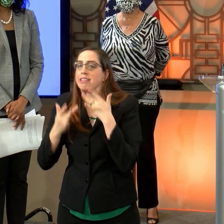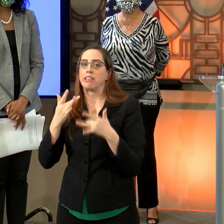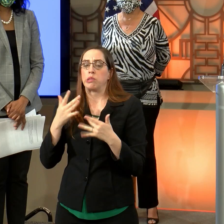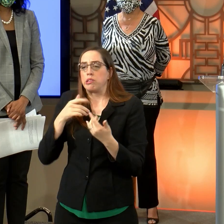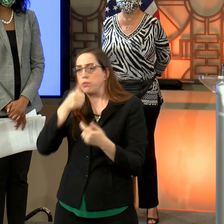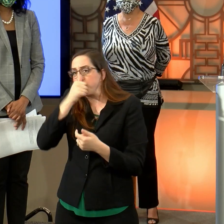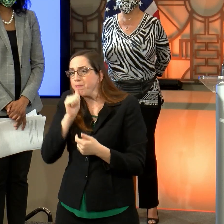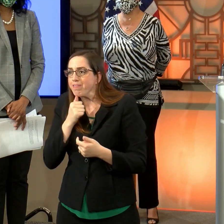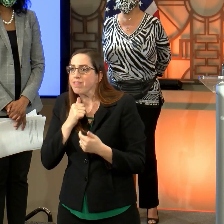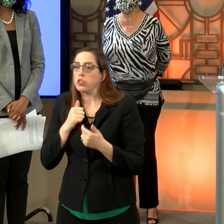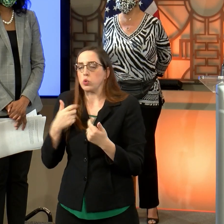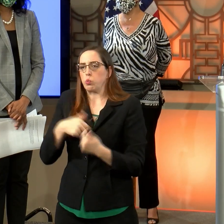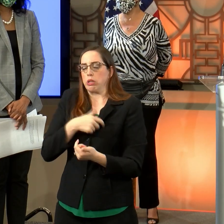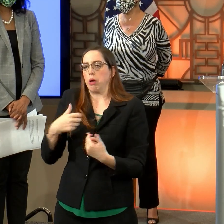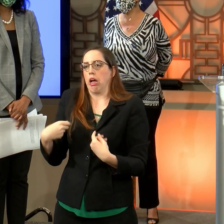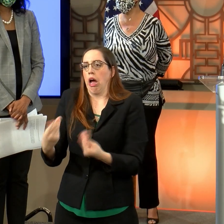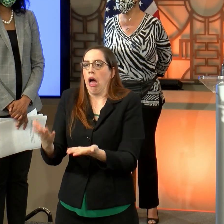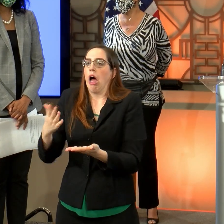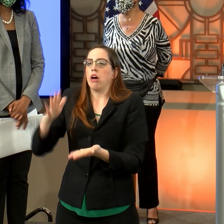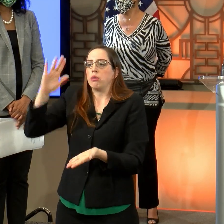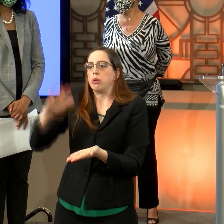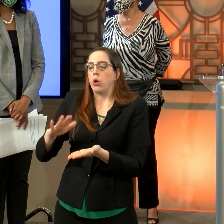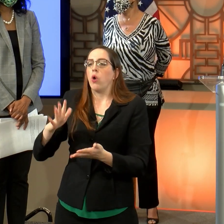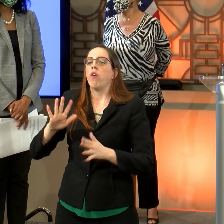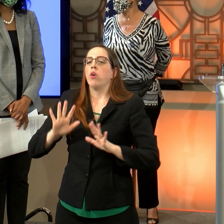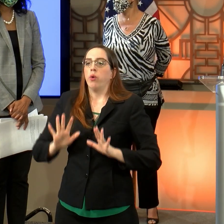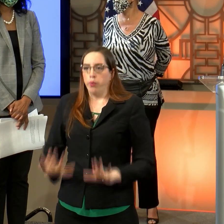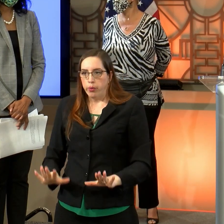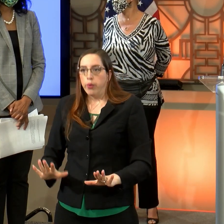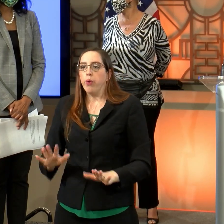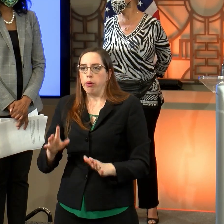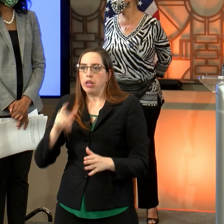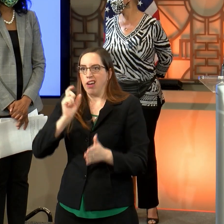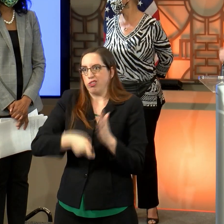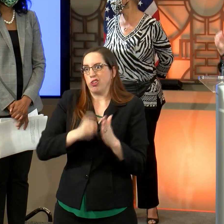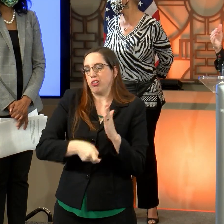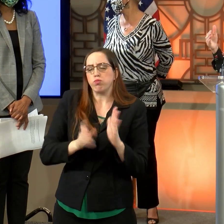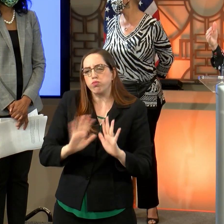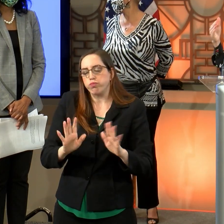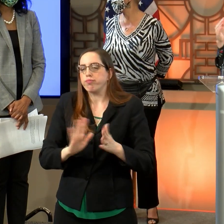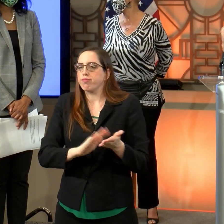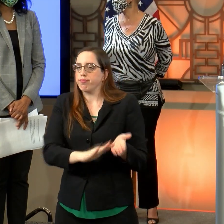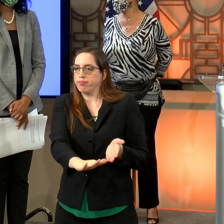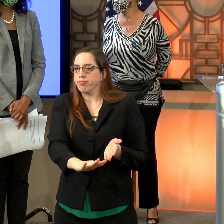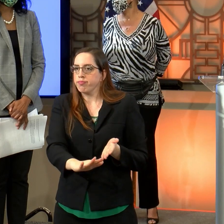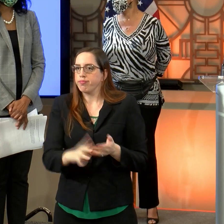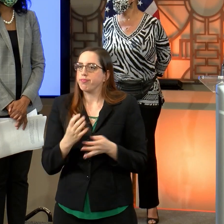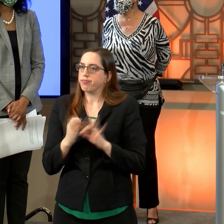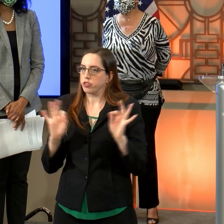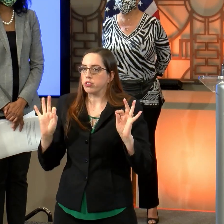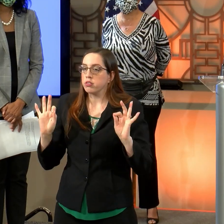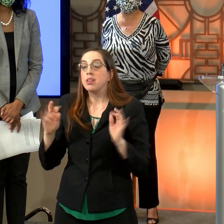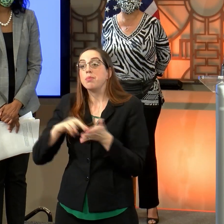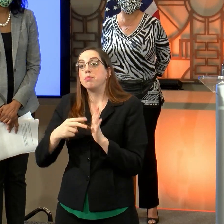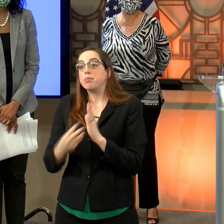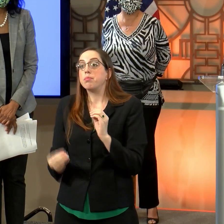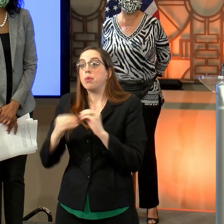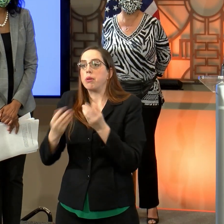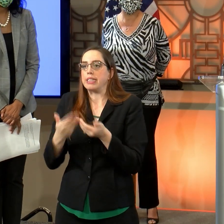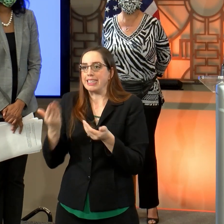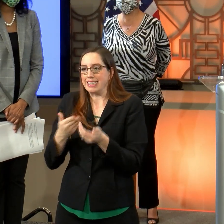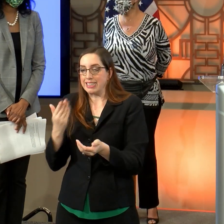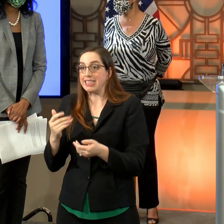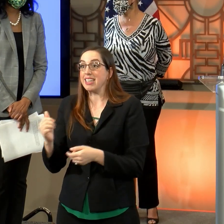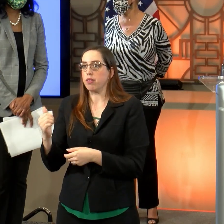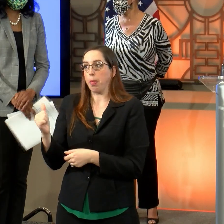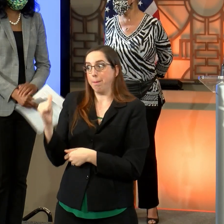we can to alleviate the financial suffering. Second, though, it also makes it much easier for people to board